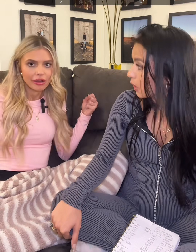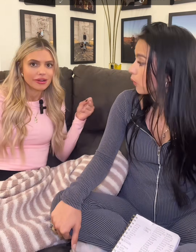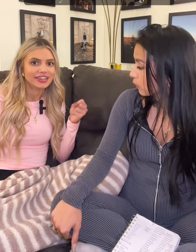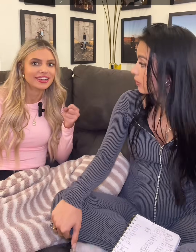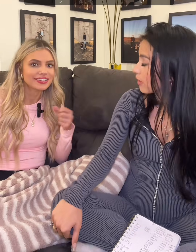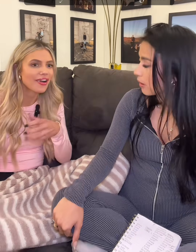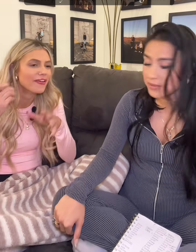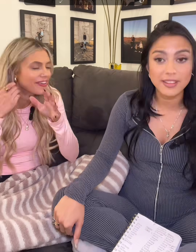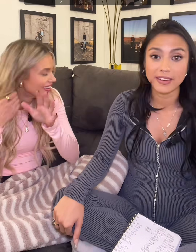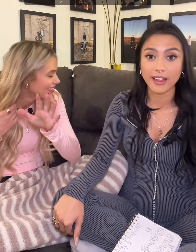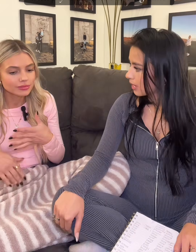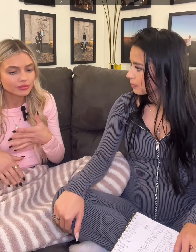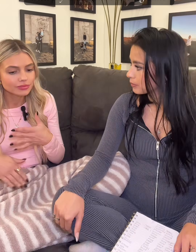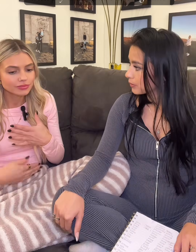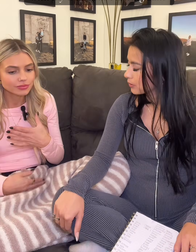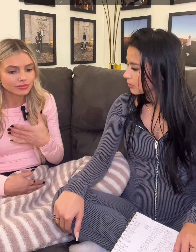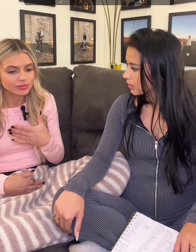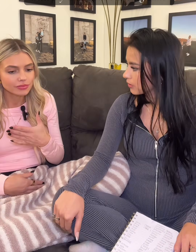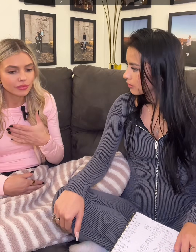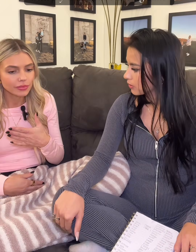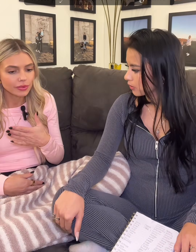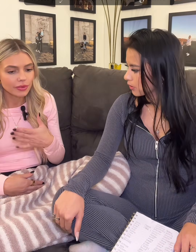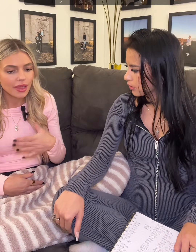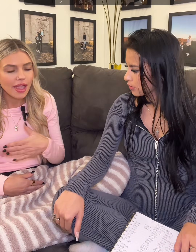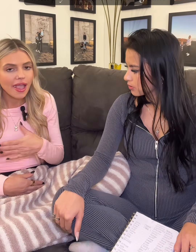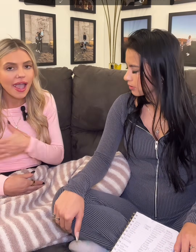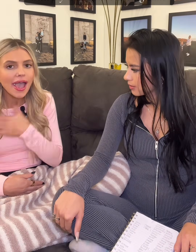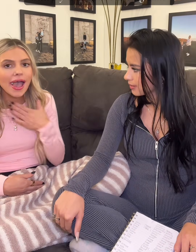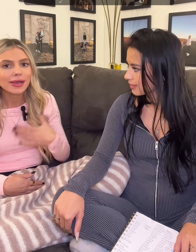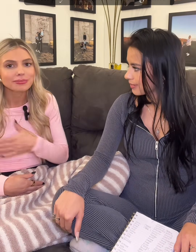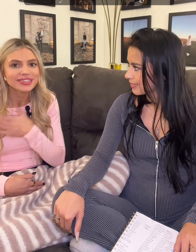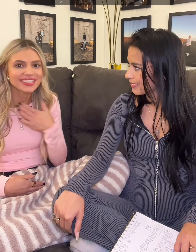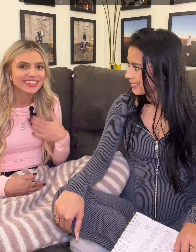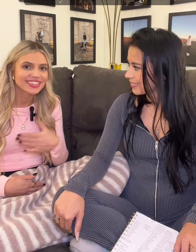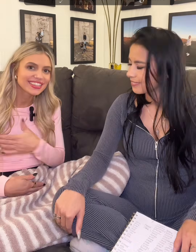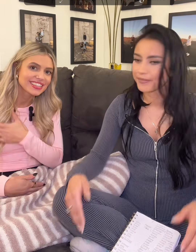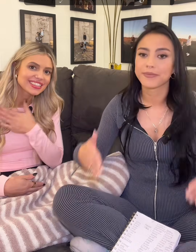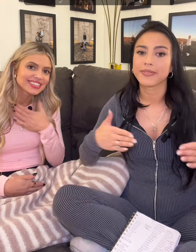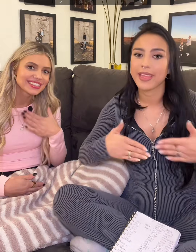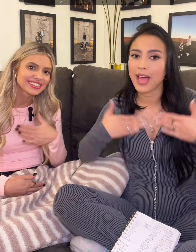Oh, yeah, No. that was it. Happy birthday to you. You know the song. Happy. Happy.